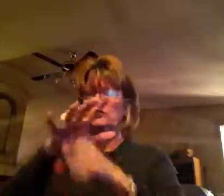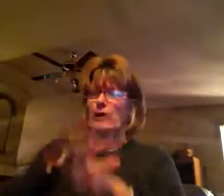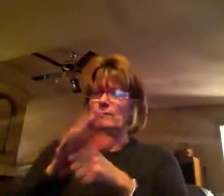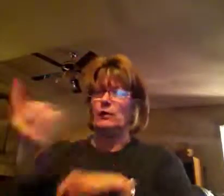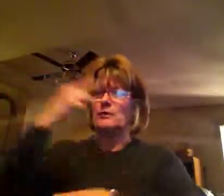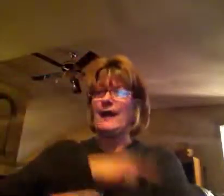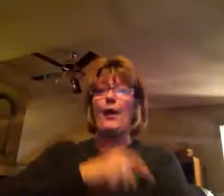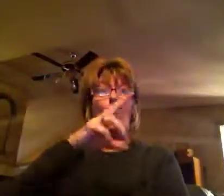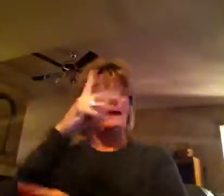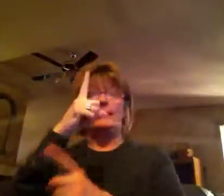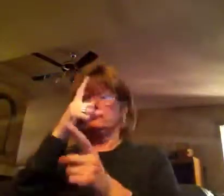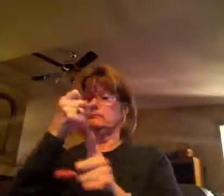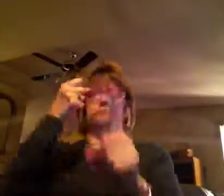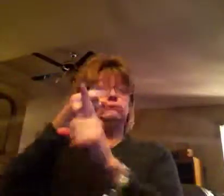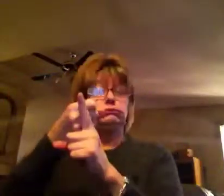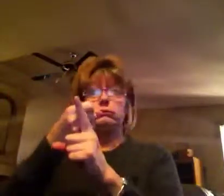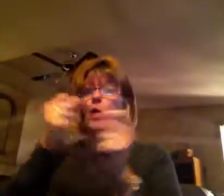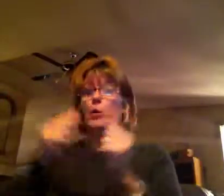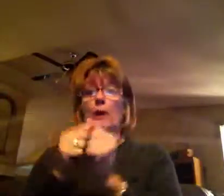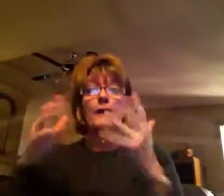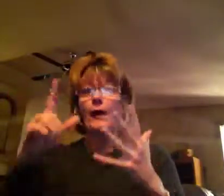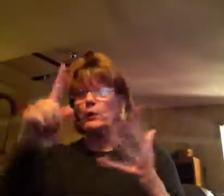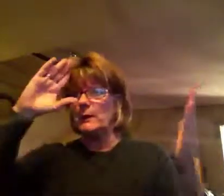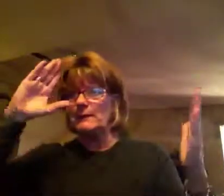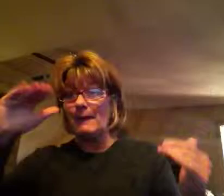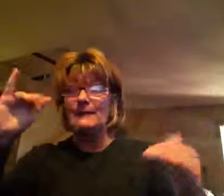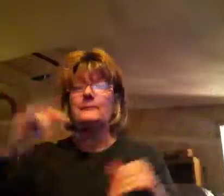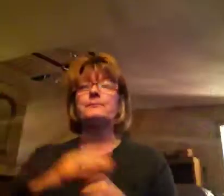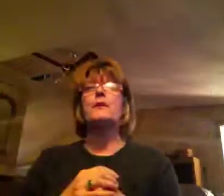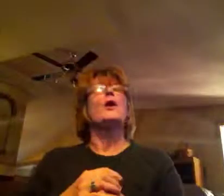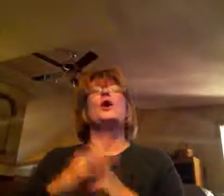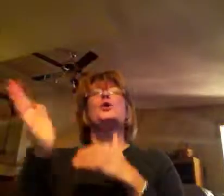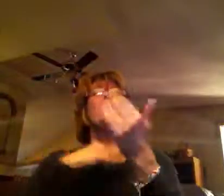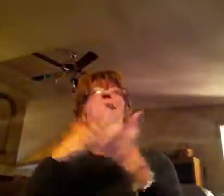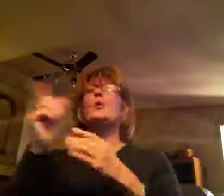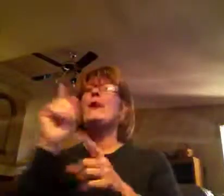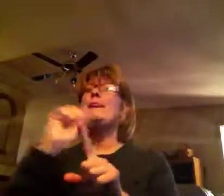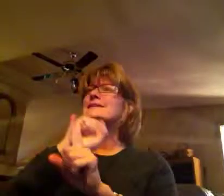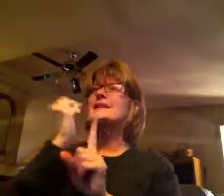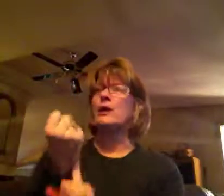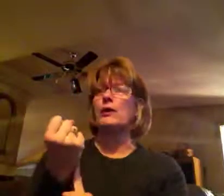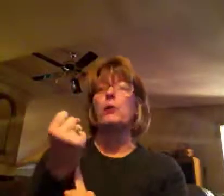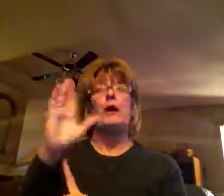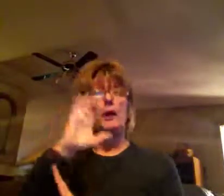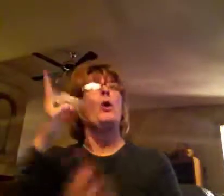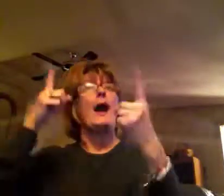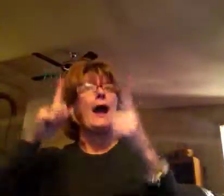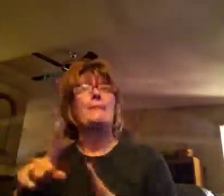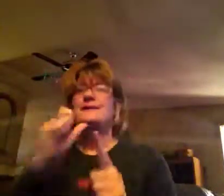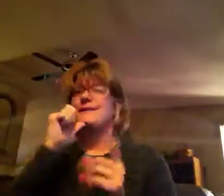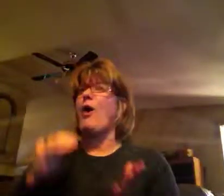out of nowhere and hit you like a ton of bricks. No matter what the scenario, it's rarely going to happen when you're in a calm and soothing